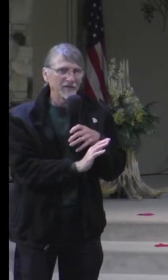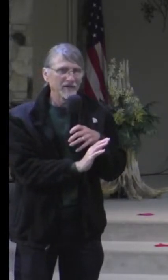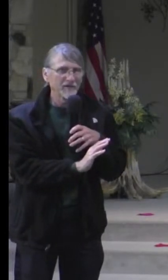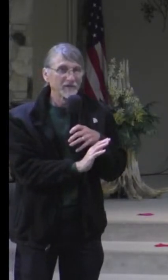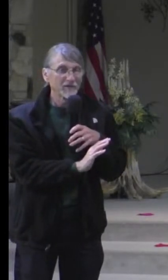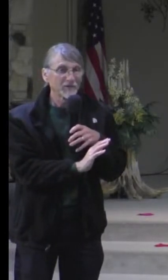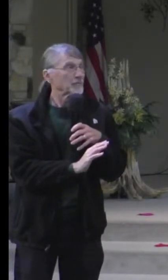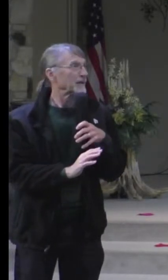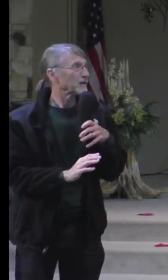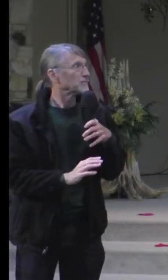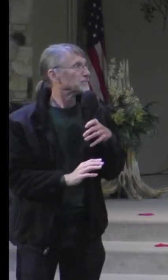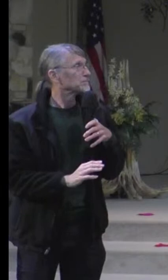And then back home.